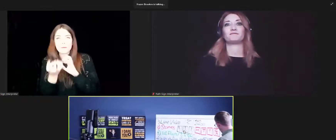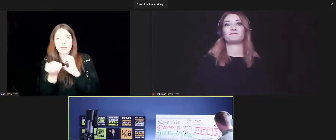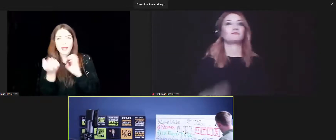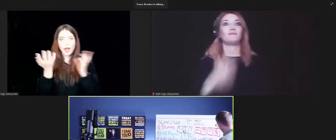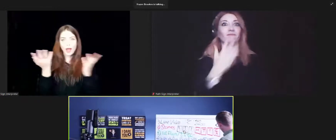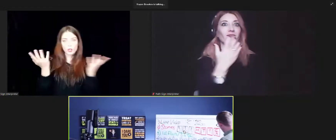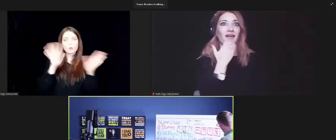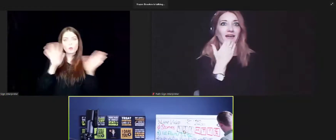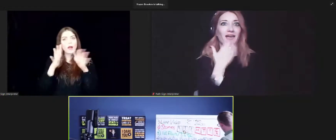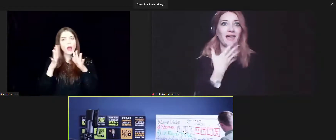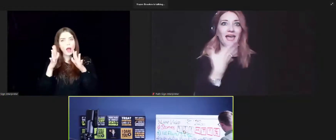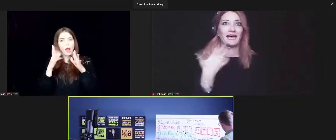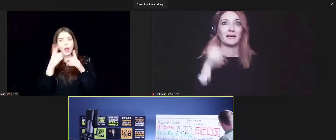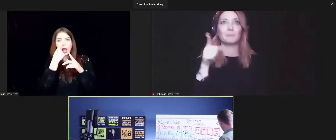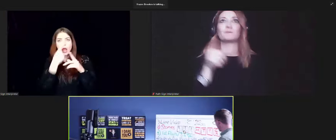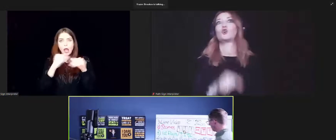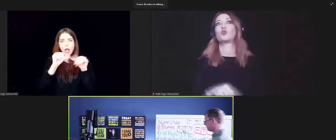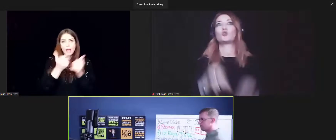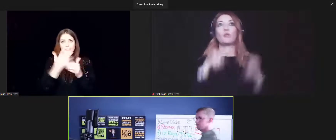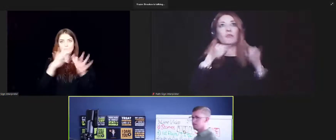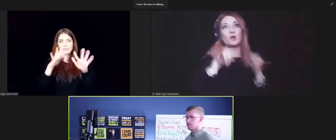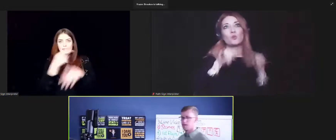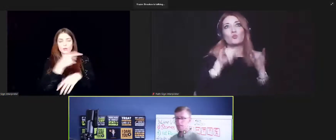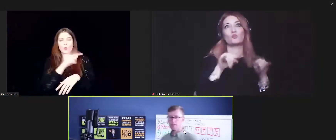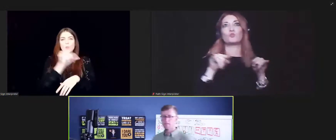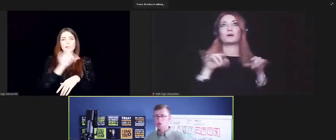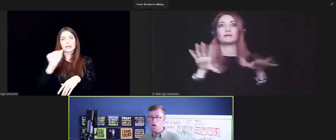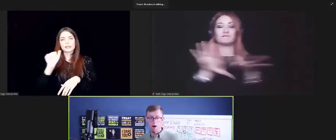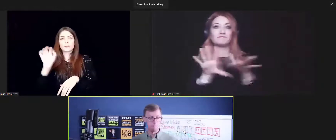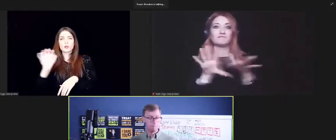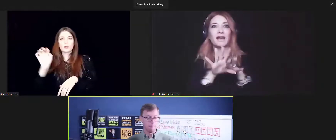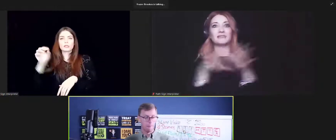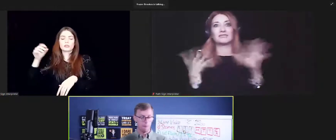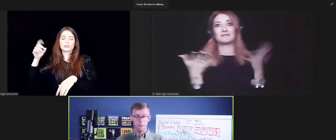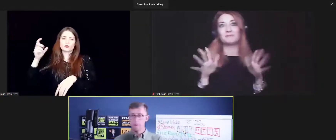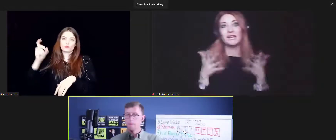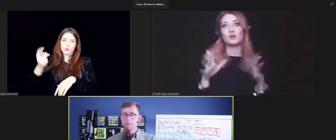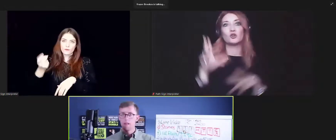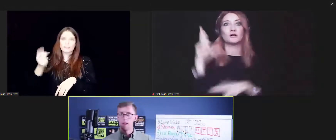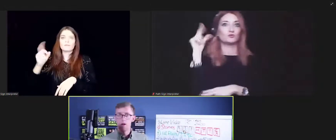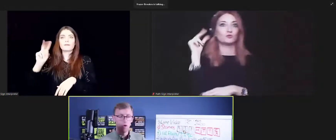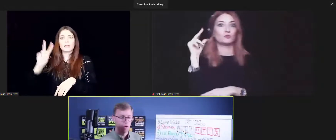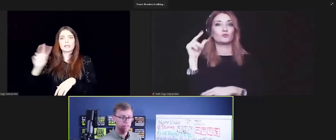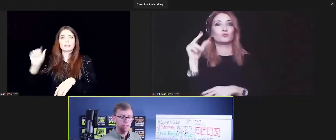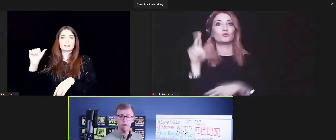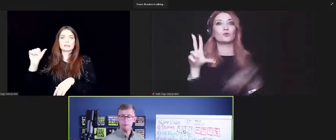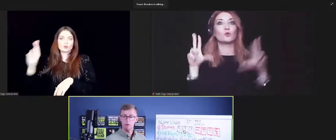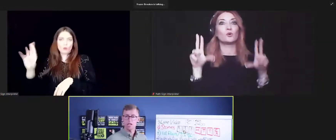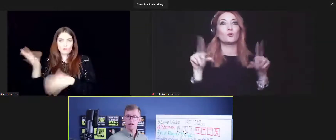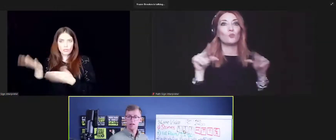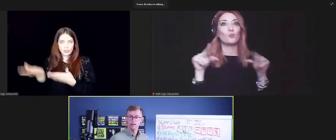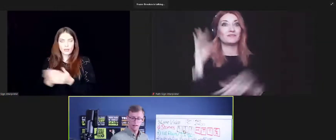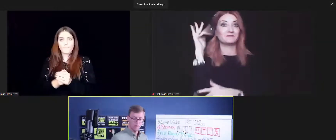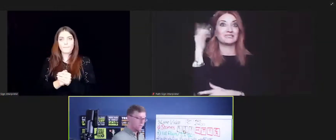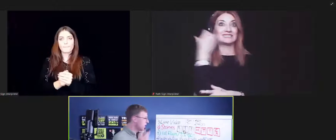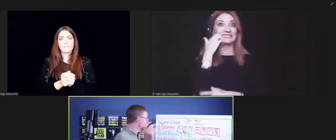Wednesday, Thursday, Friday, Saturday, Sunday. So, what do you think you're going to be